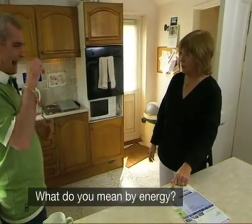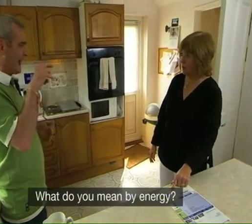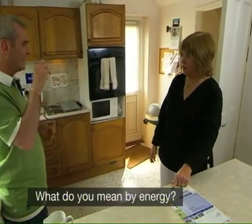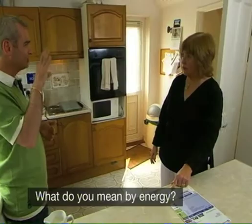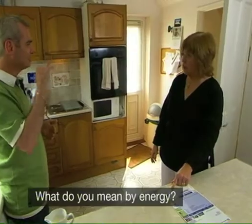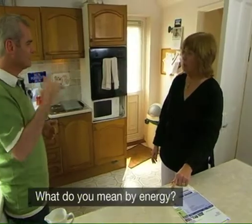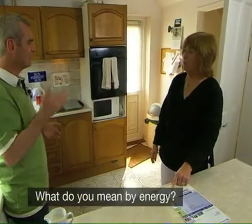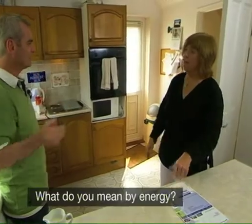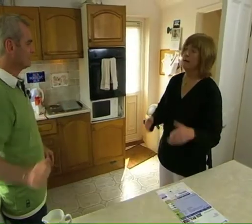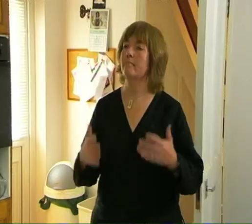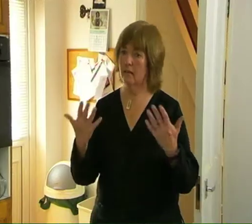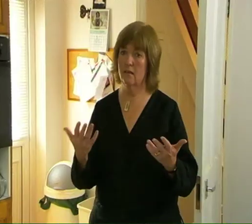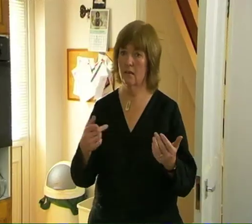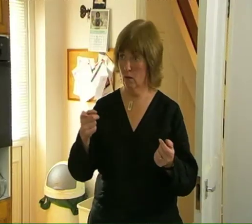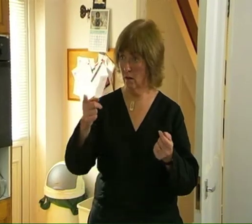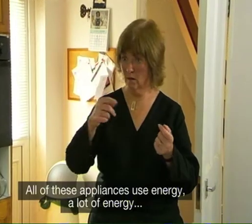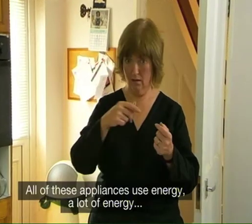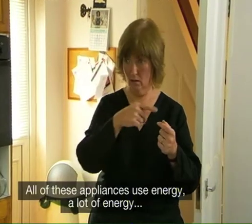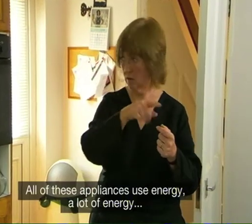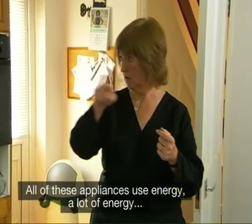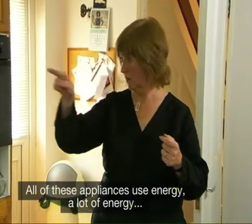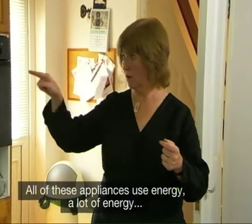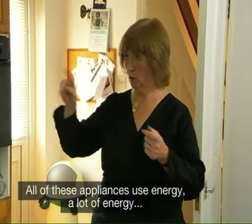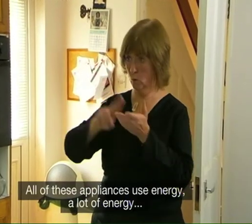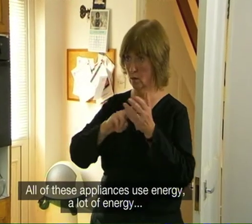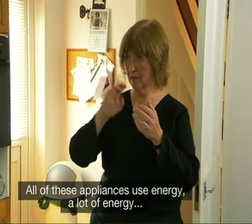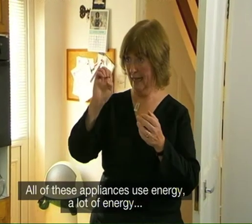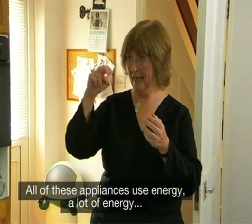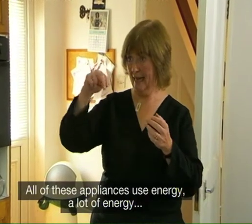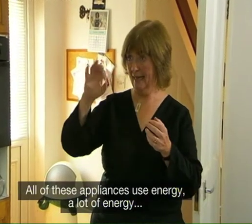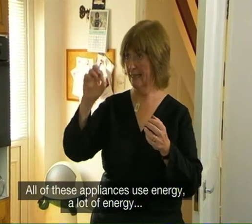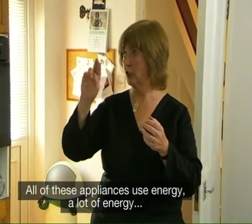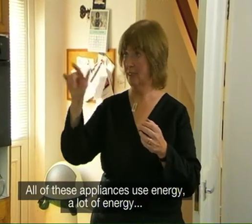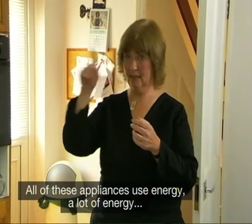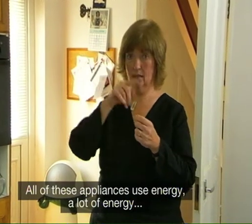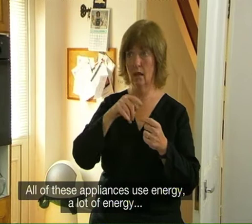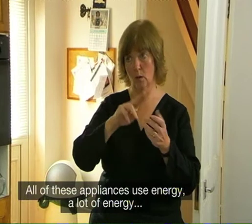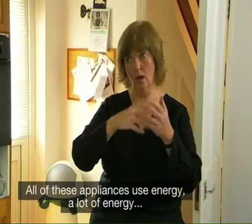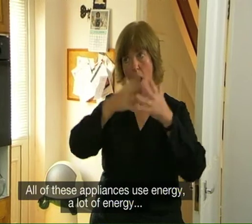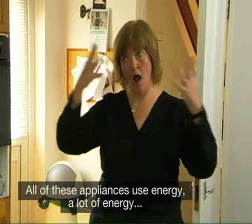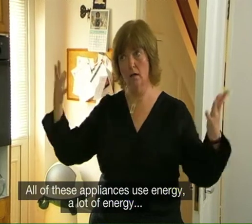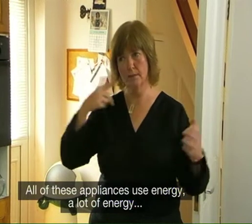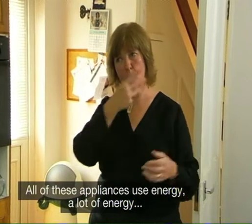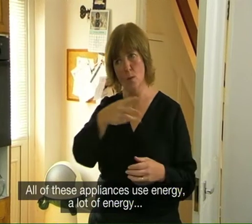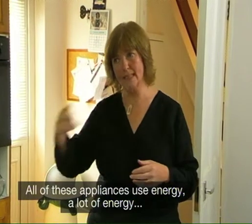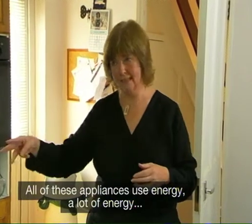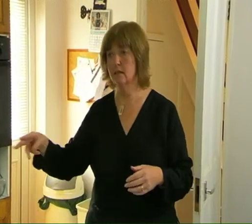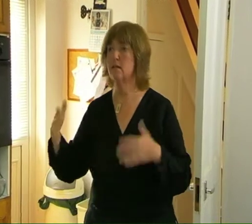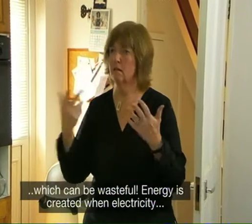by energy? All these appliances use energy. A lot of energy, which can